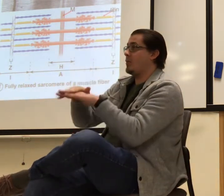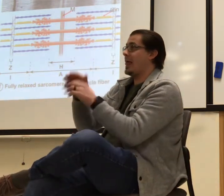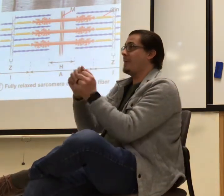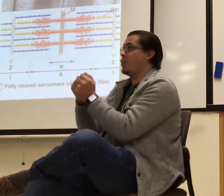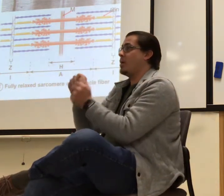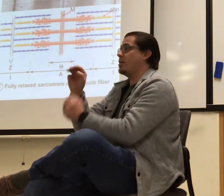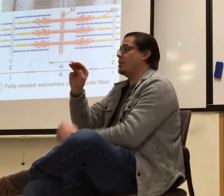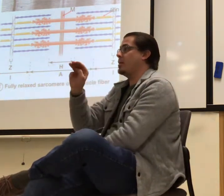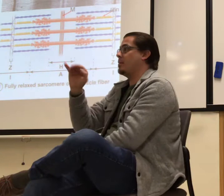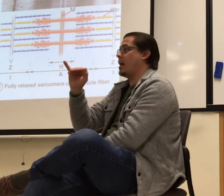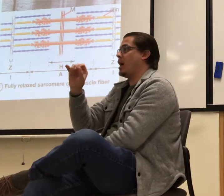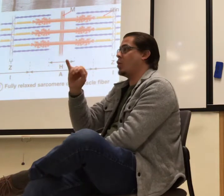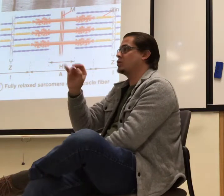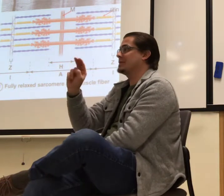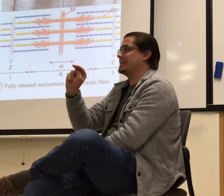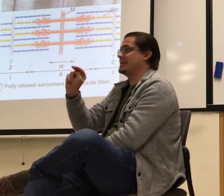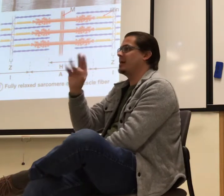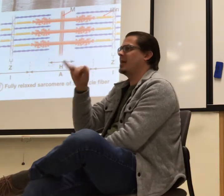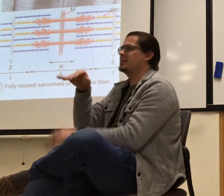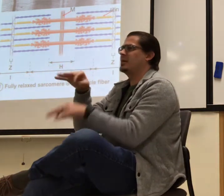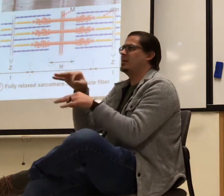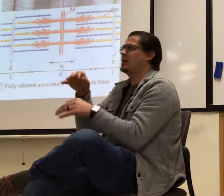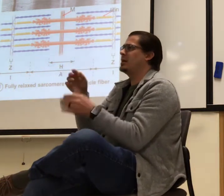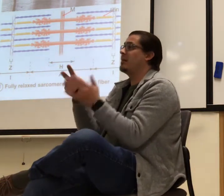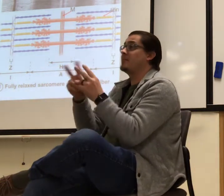myosin. Okay, that's how we define it. It's